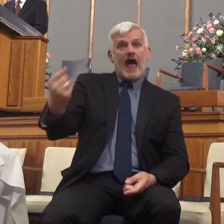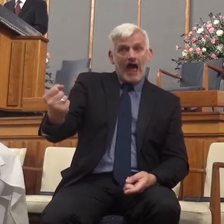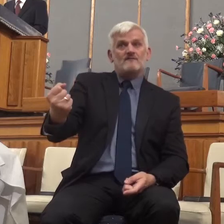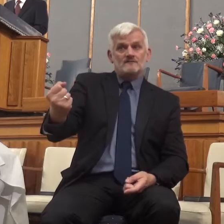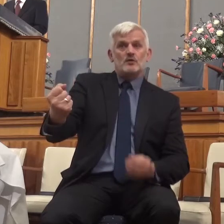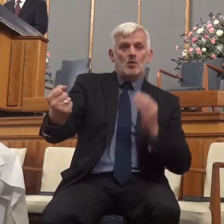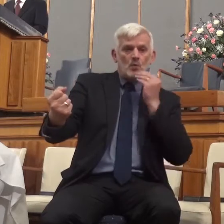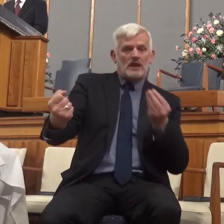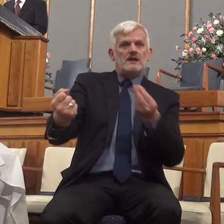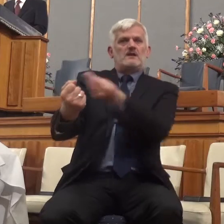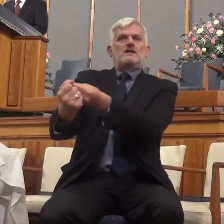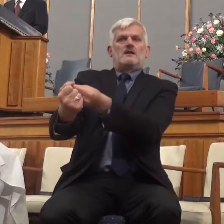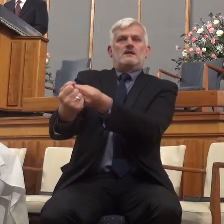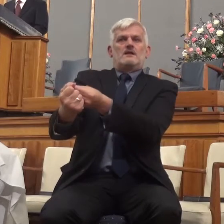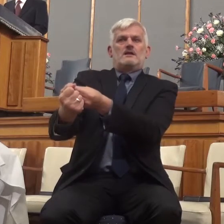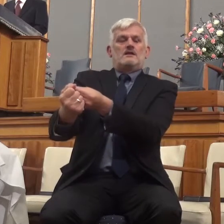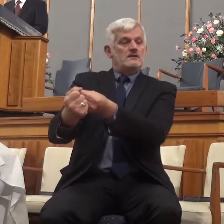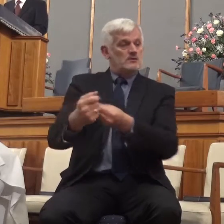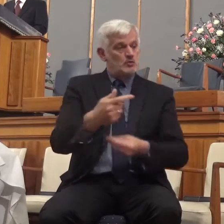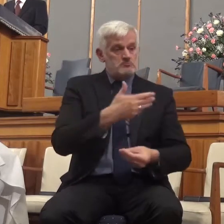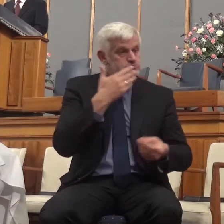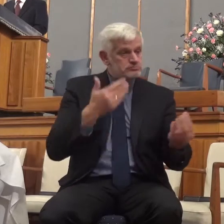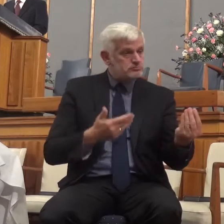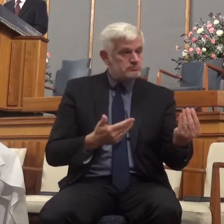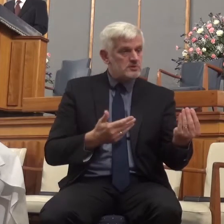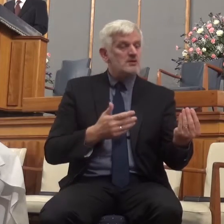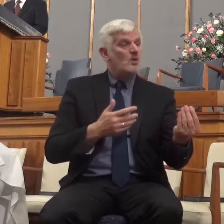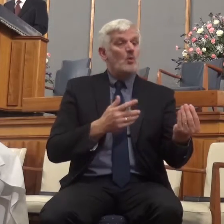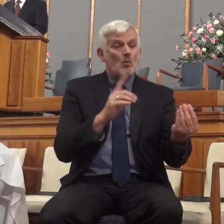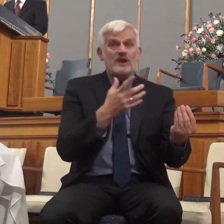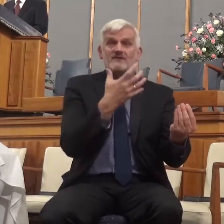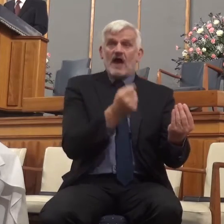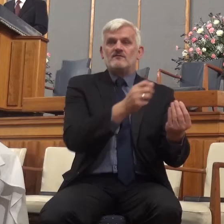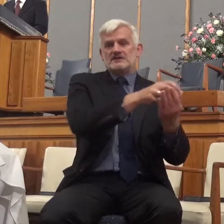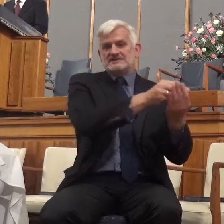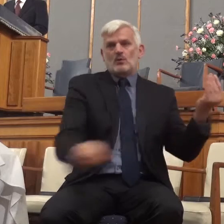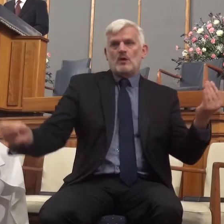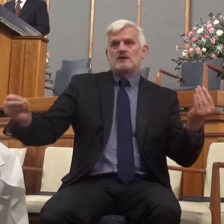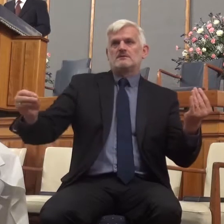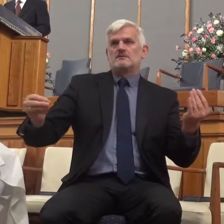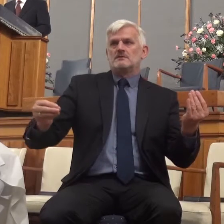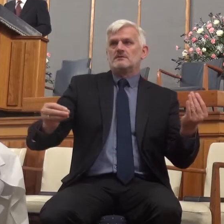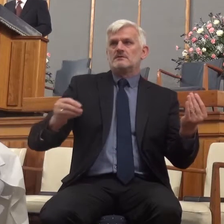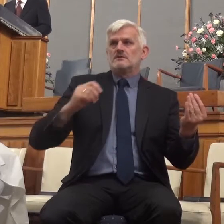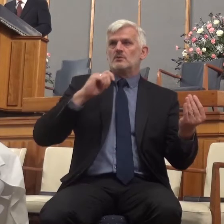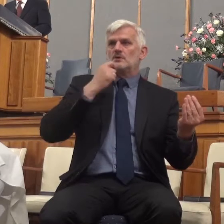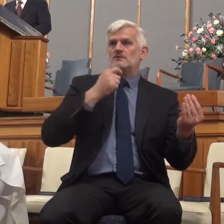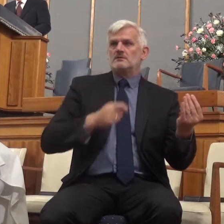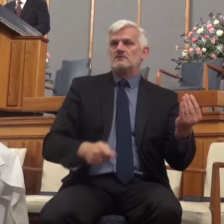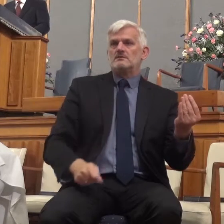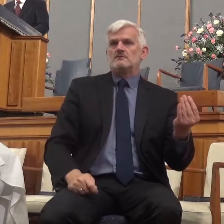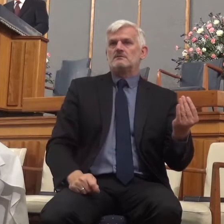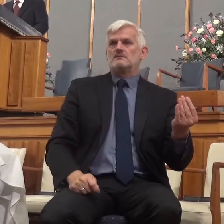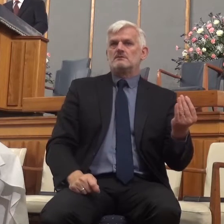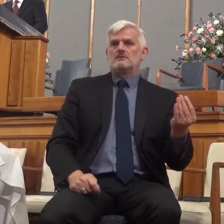given, and from him that hath not, even that he hath shall be taken away from him.